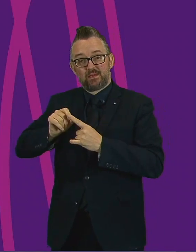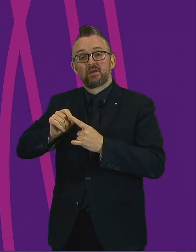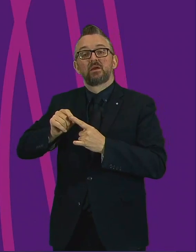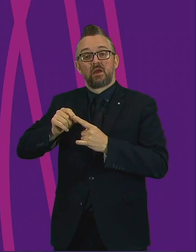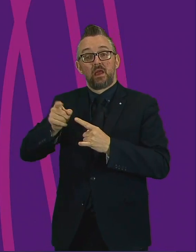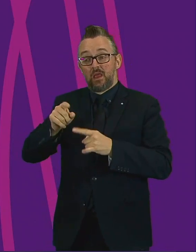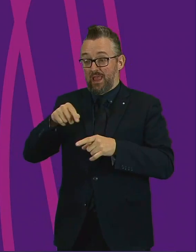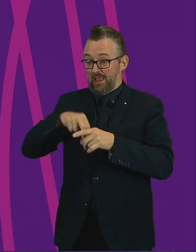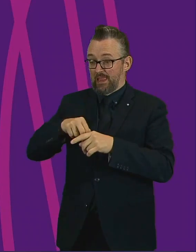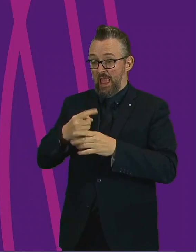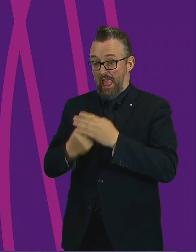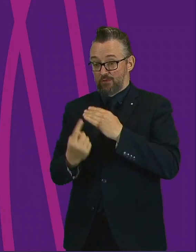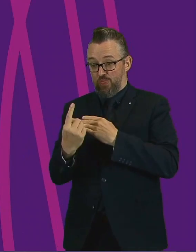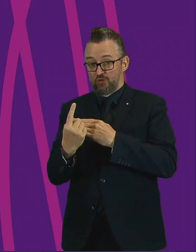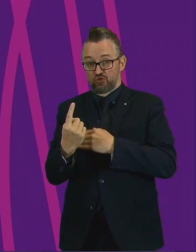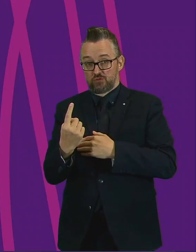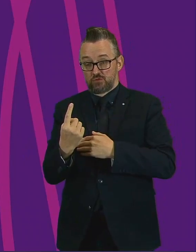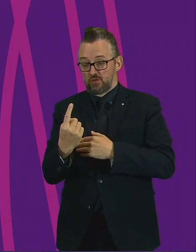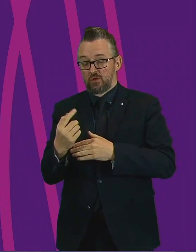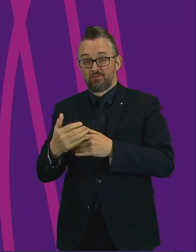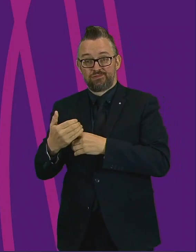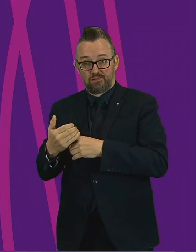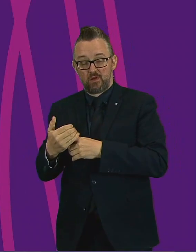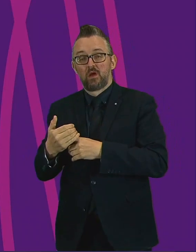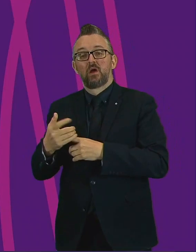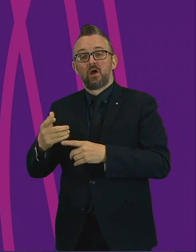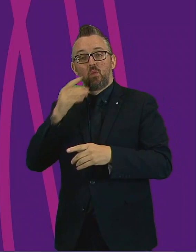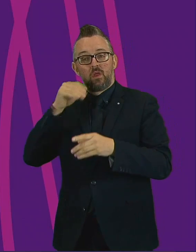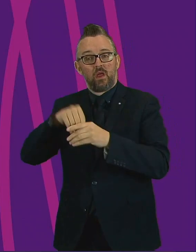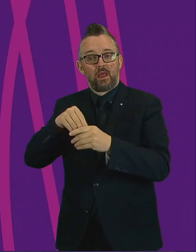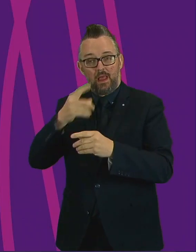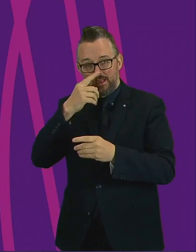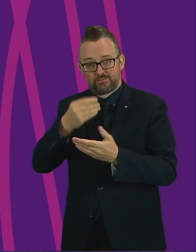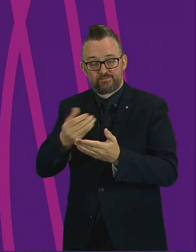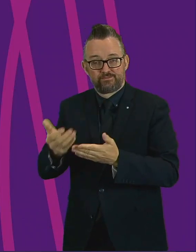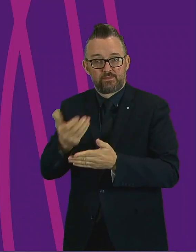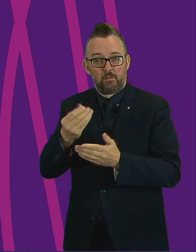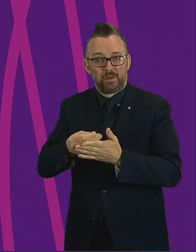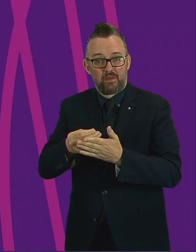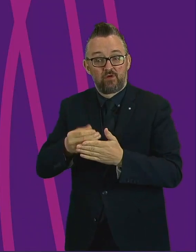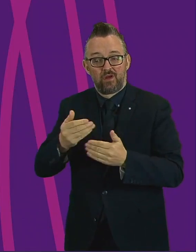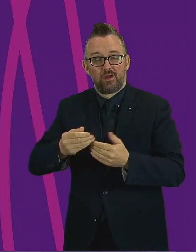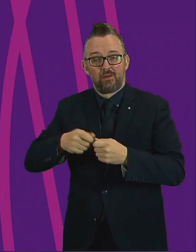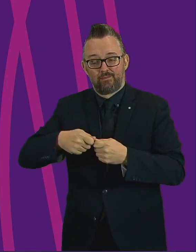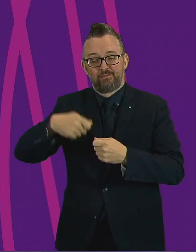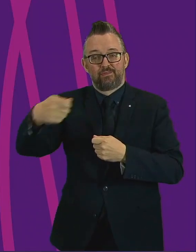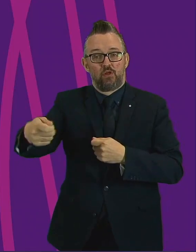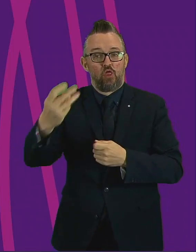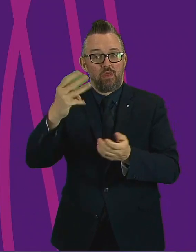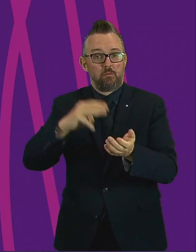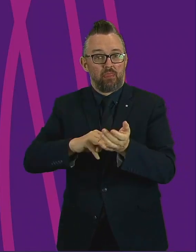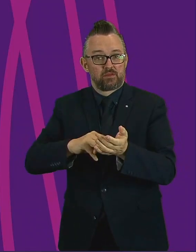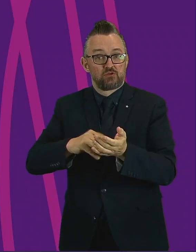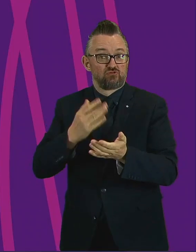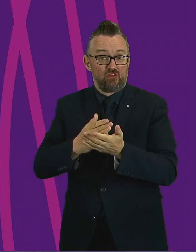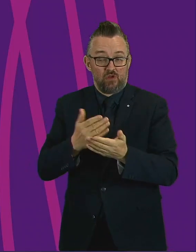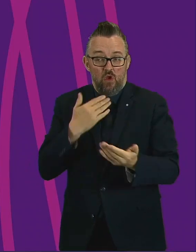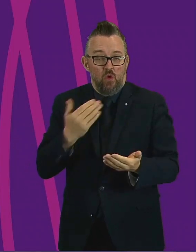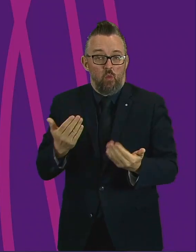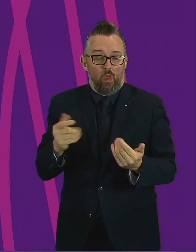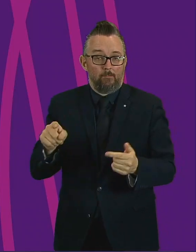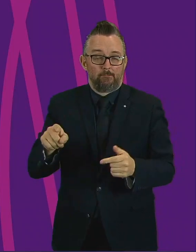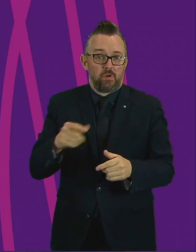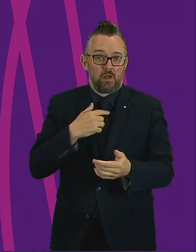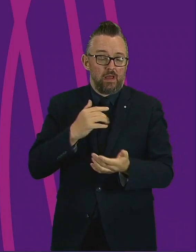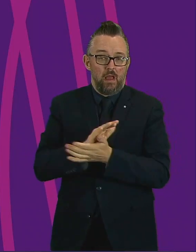day they're in isolation. The extension of the Self-Employment Income Support Scheme for a further 3 months is also welcome news. However,